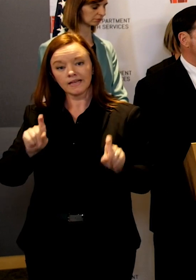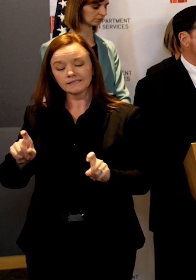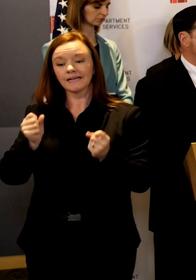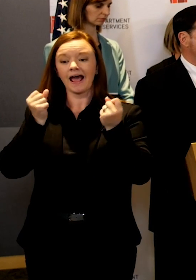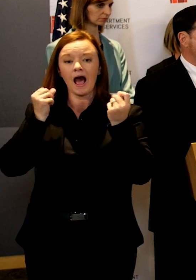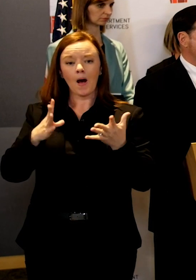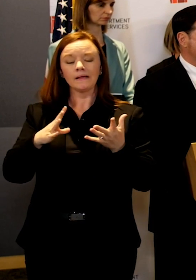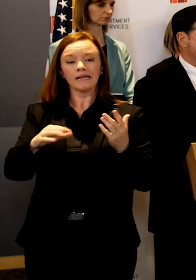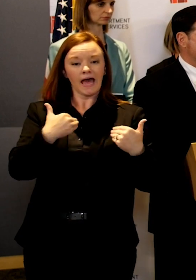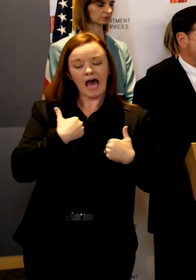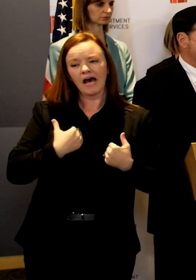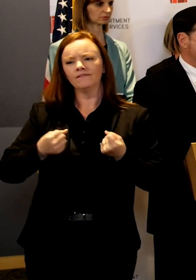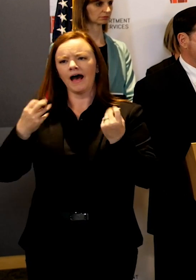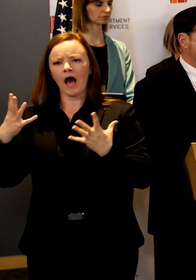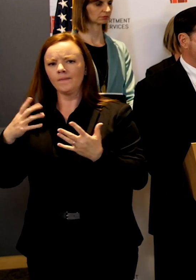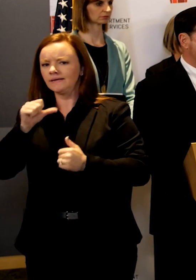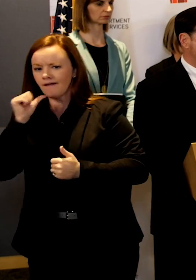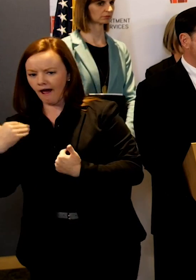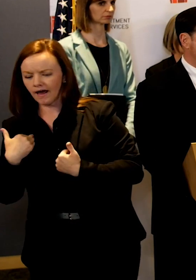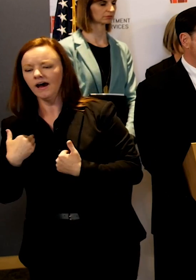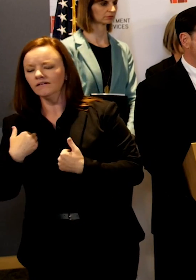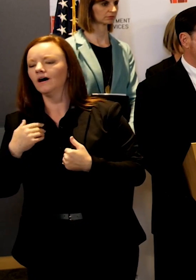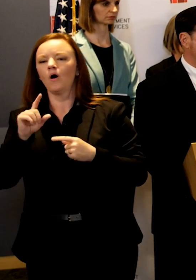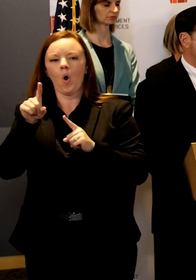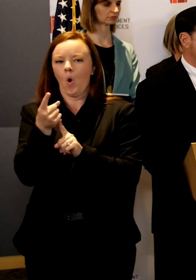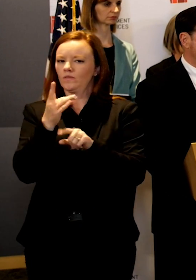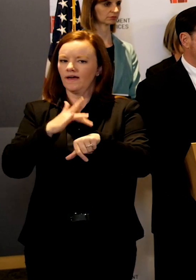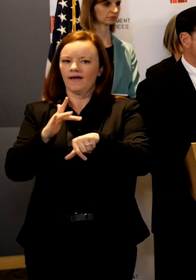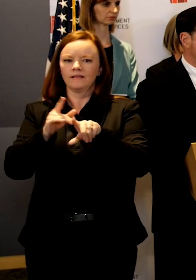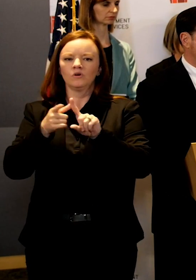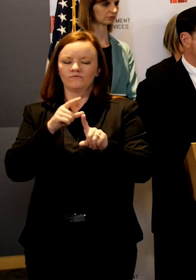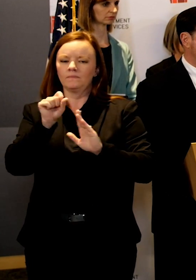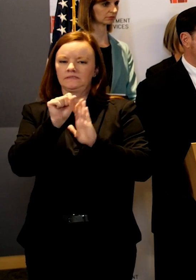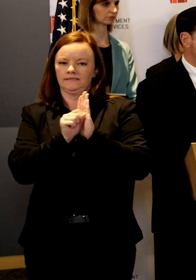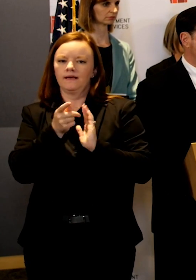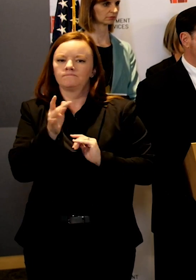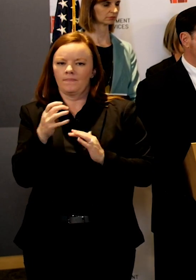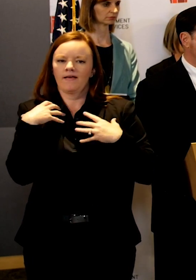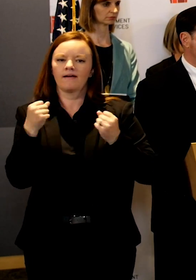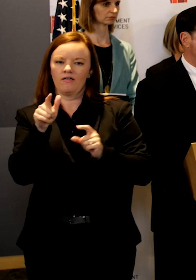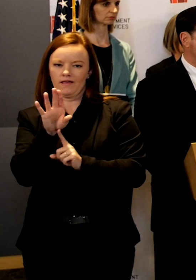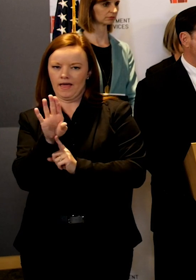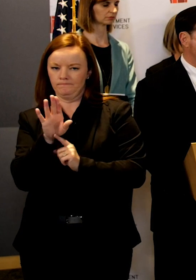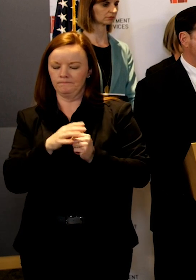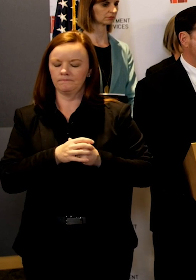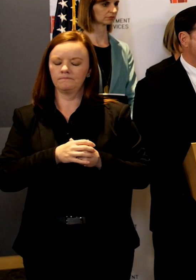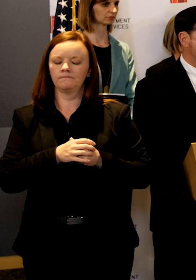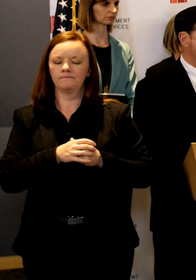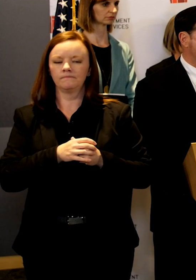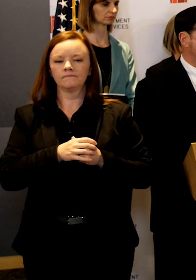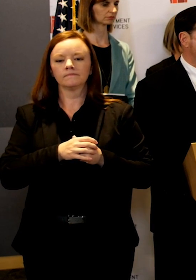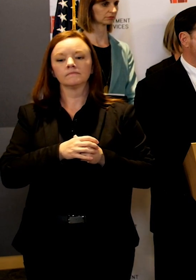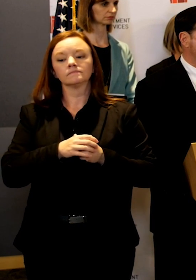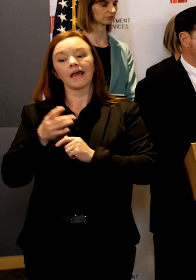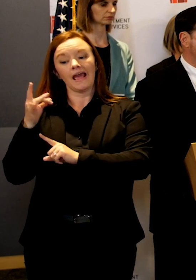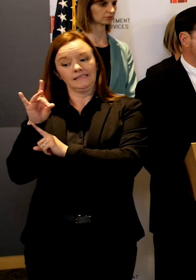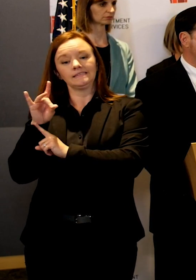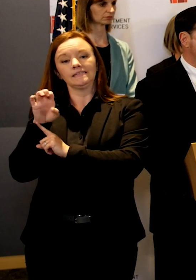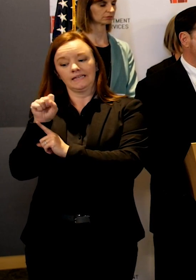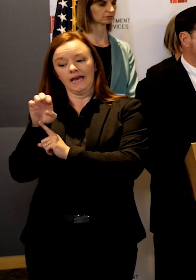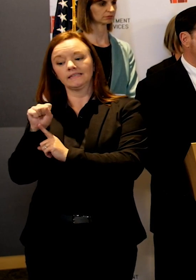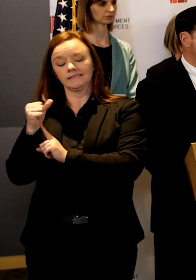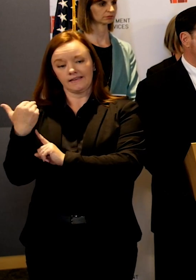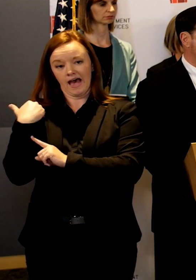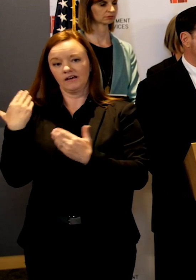out is only available at this time from our state public health lab. Of the 18 cases we have in